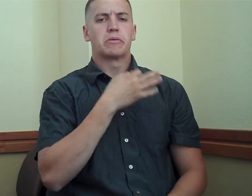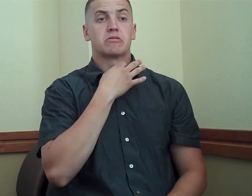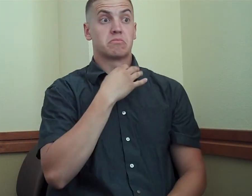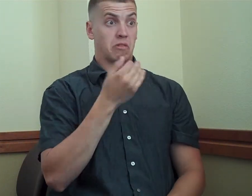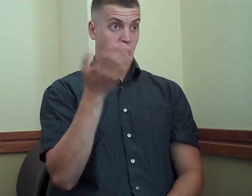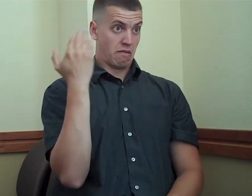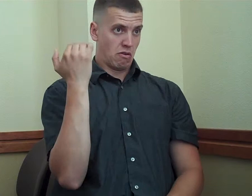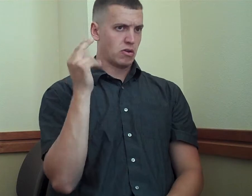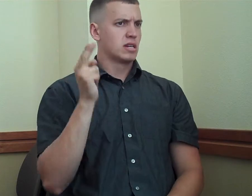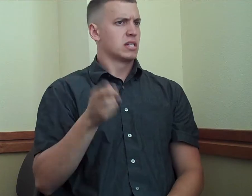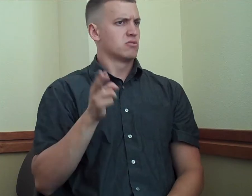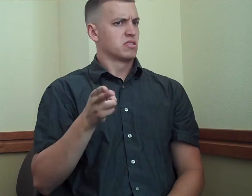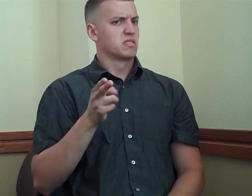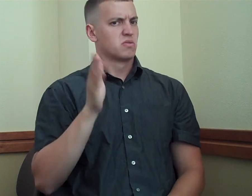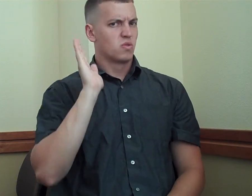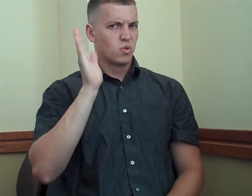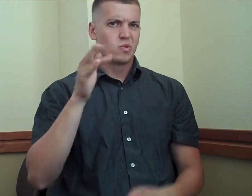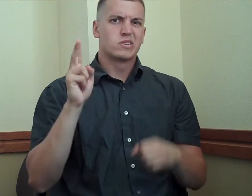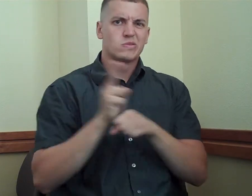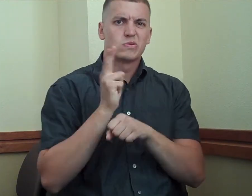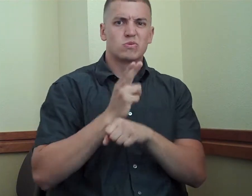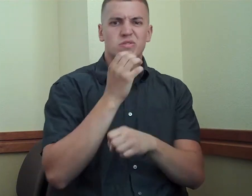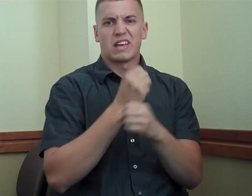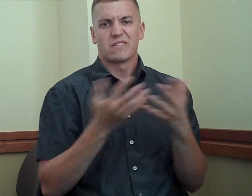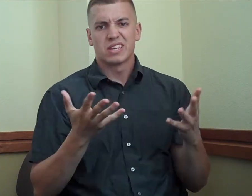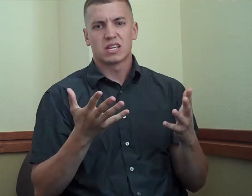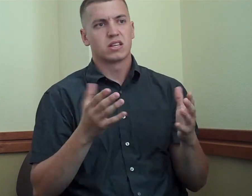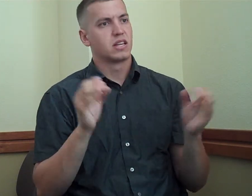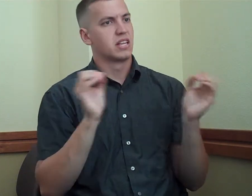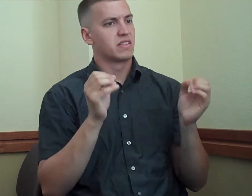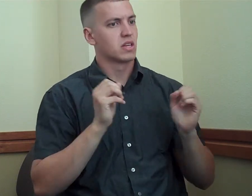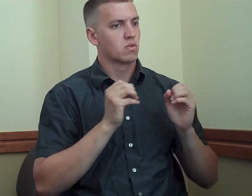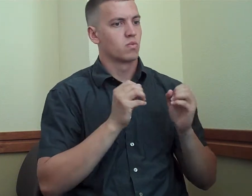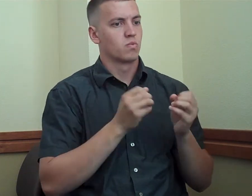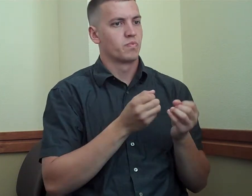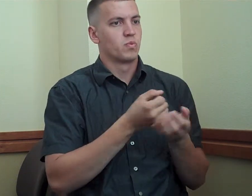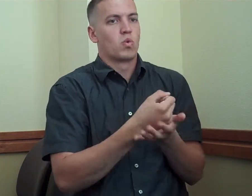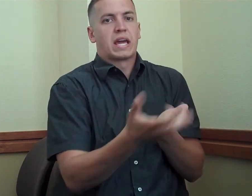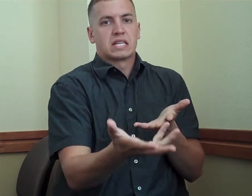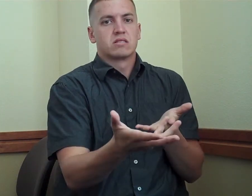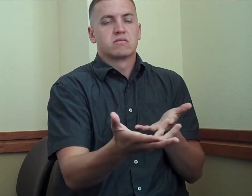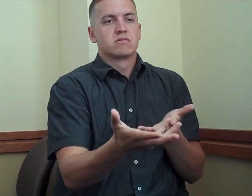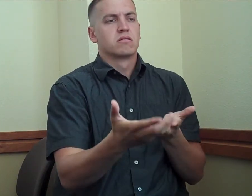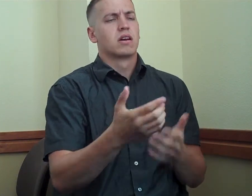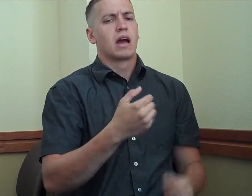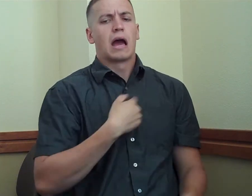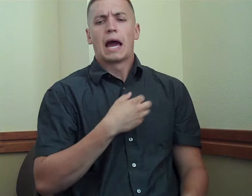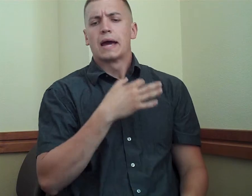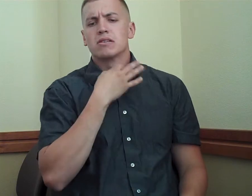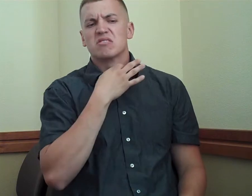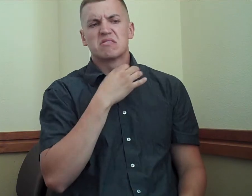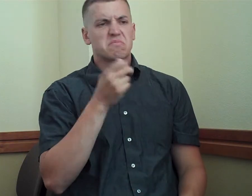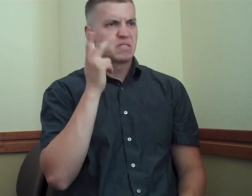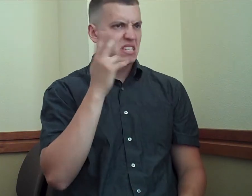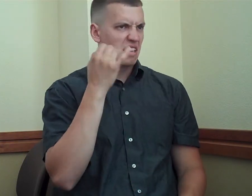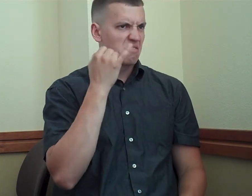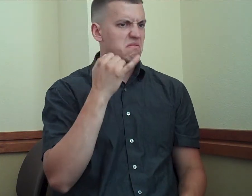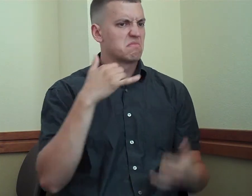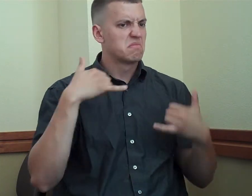up until the last bit, so nothing would be wasted. And I was curious to find out if this was actually still the case. And I spent about 3